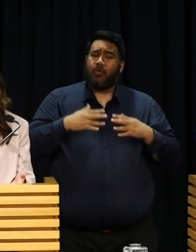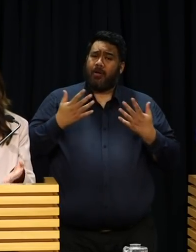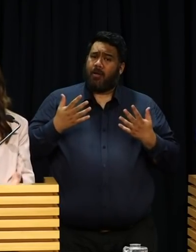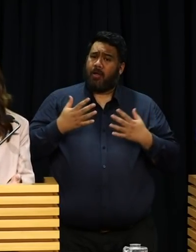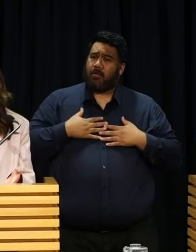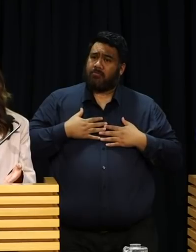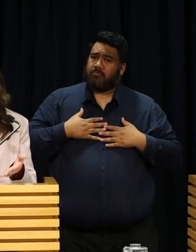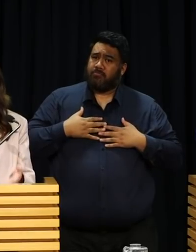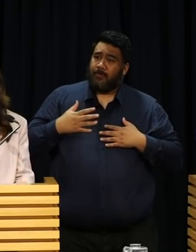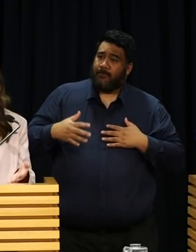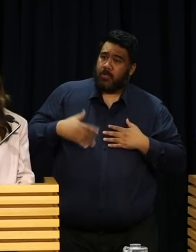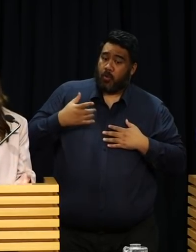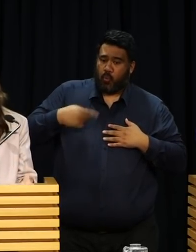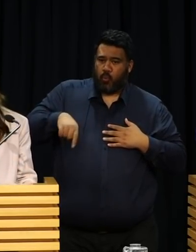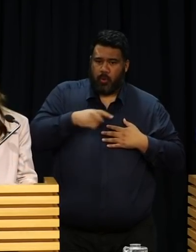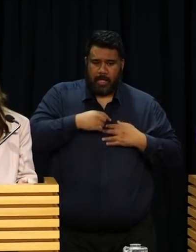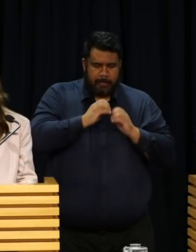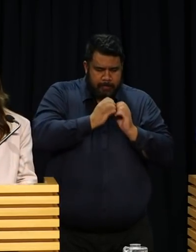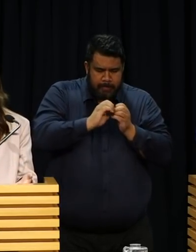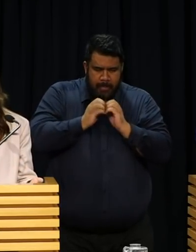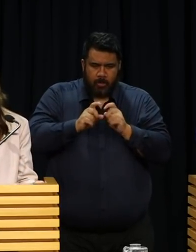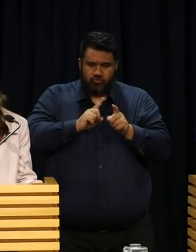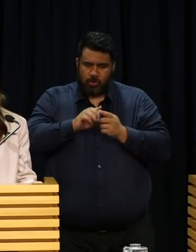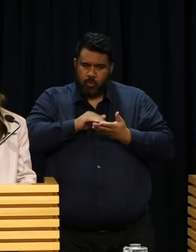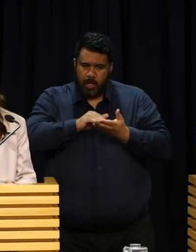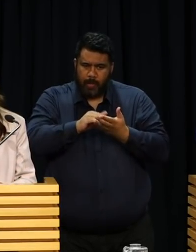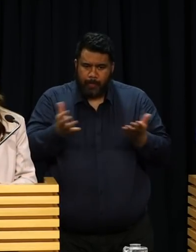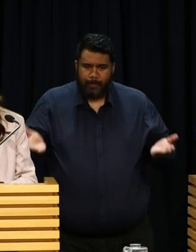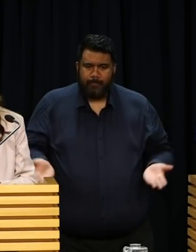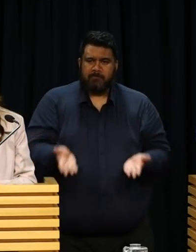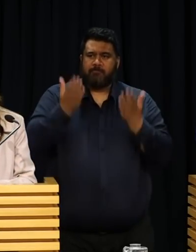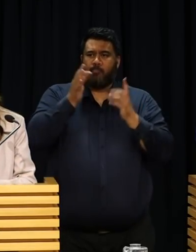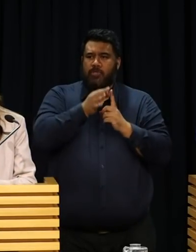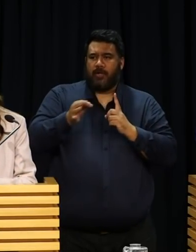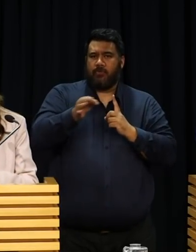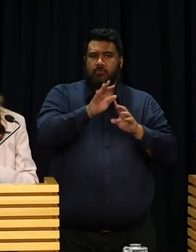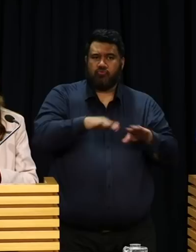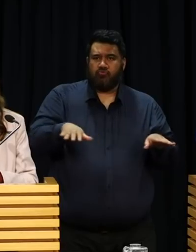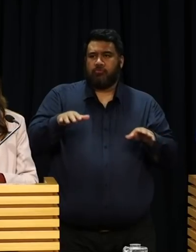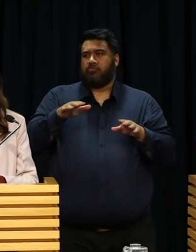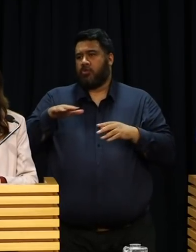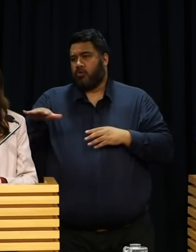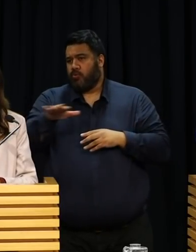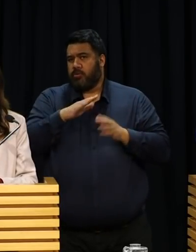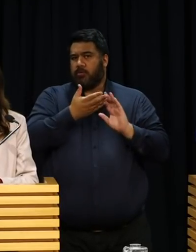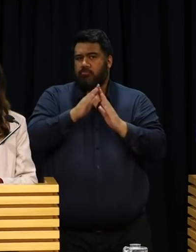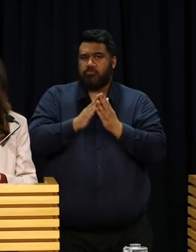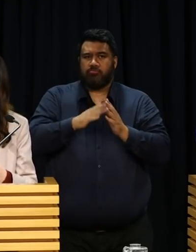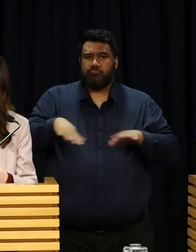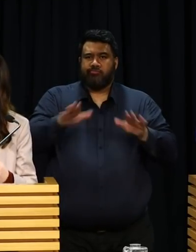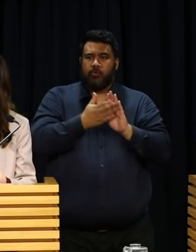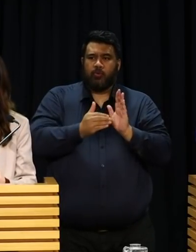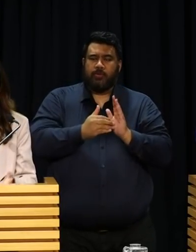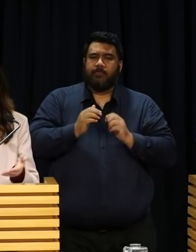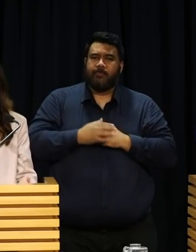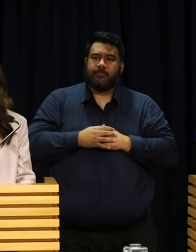think, really designing specific responses as a government to acknowledge that that is occurring for our communities here in New Zealand. So I